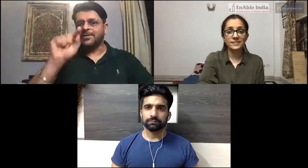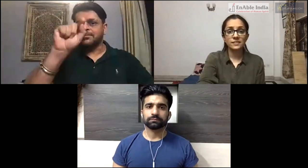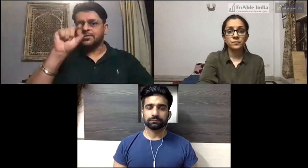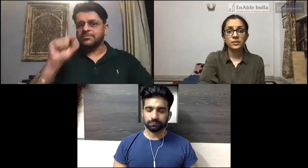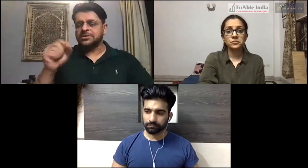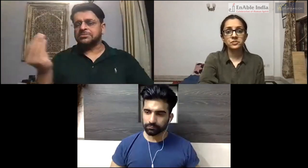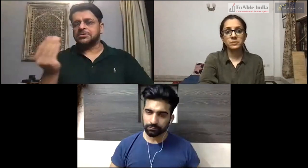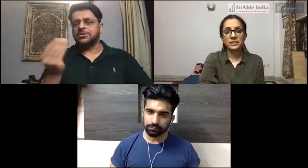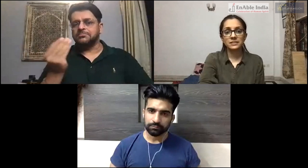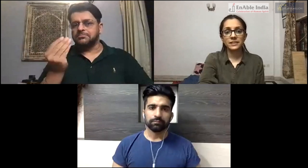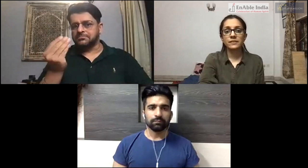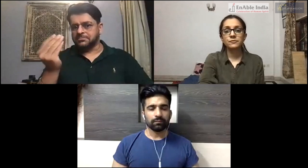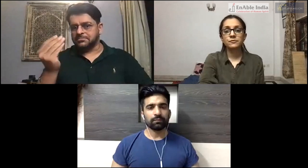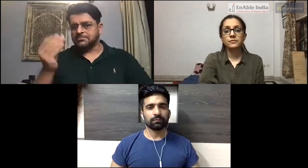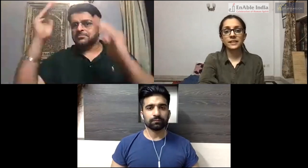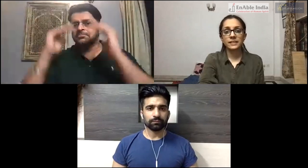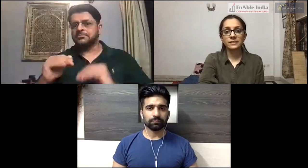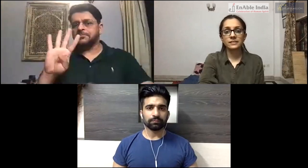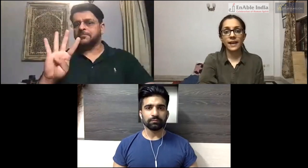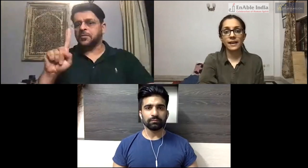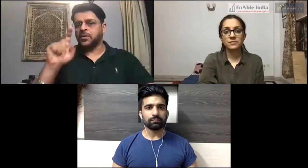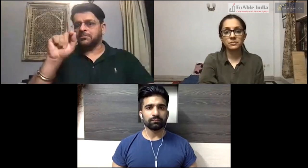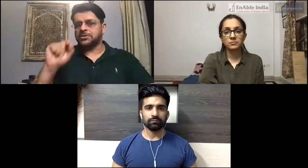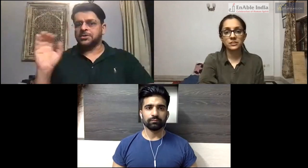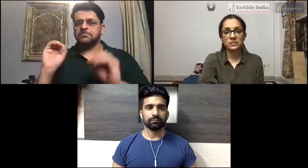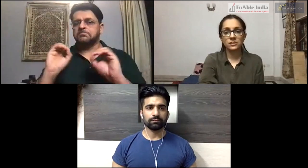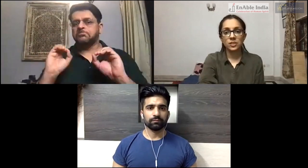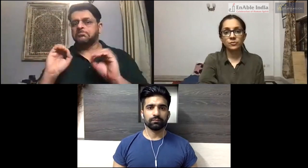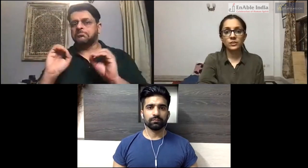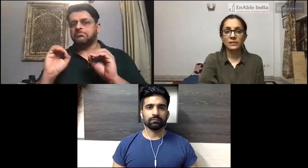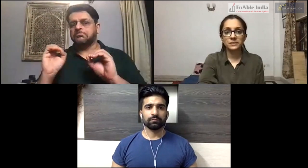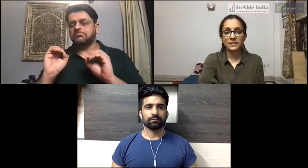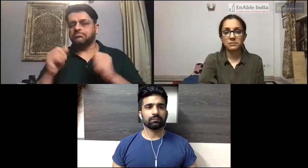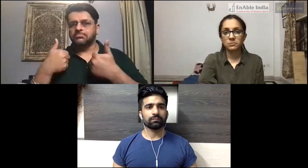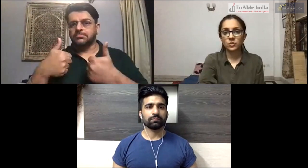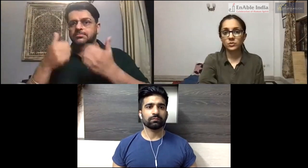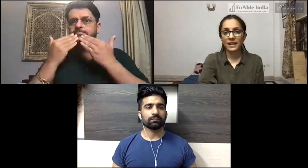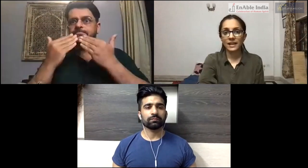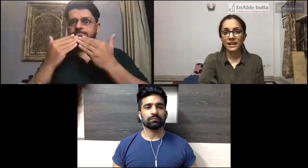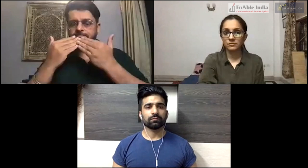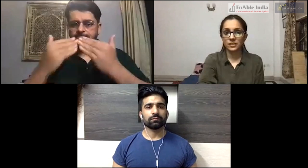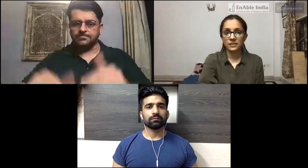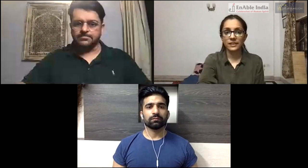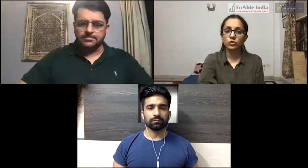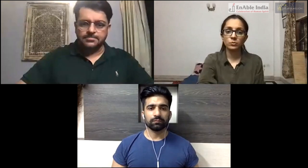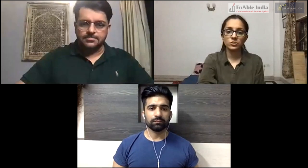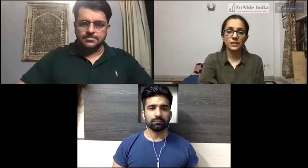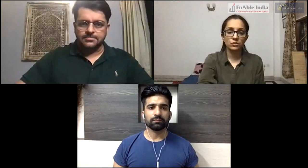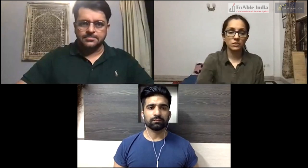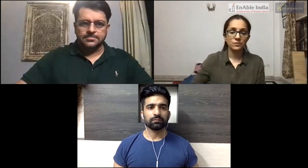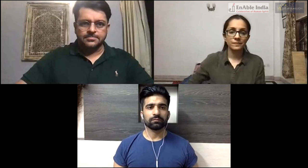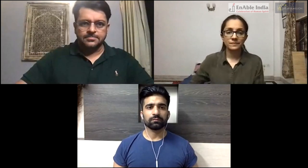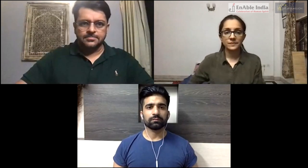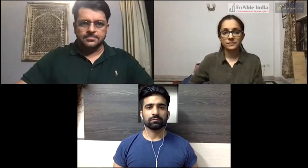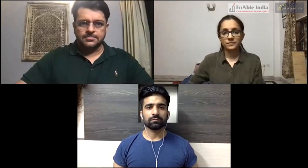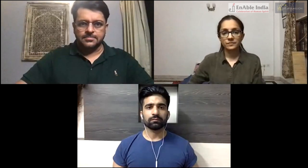stress. 50% say that they have some difficulty. 41% people don't have any difficulty. Thank you so much. Thank you so